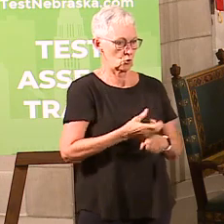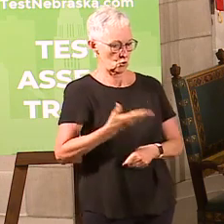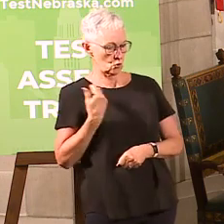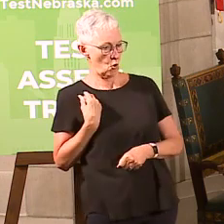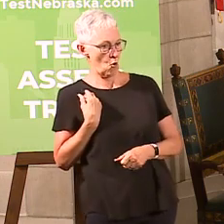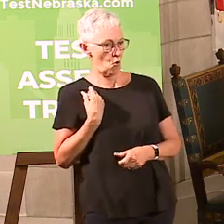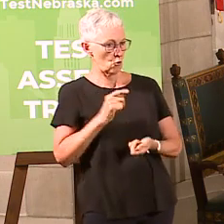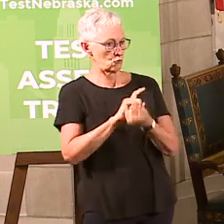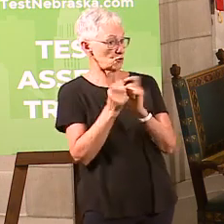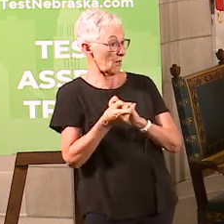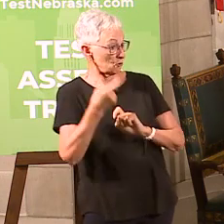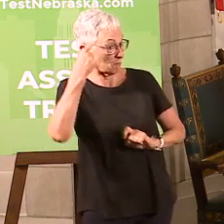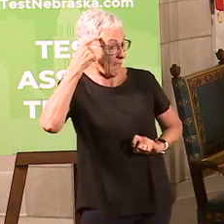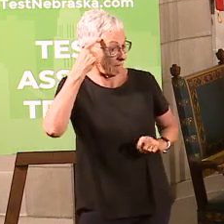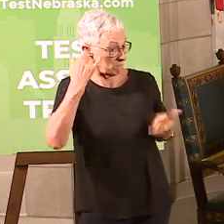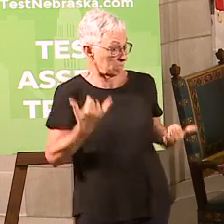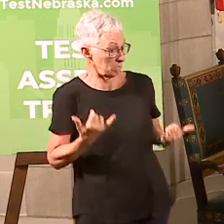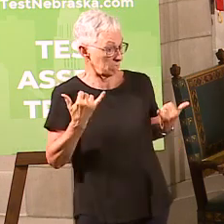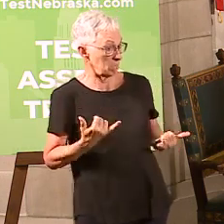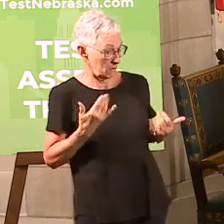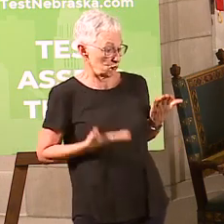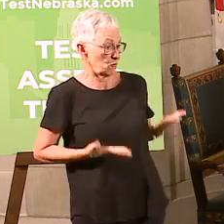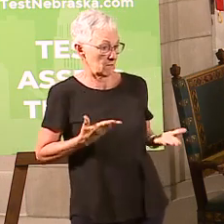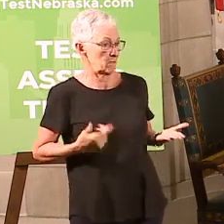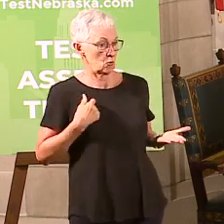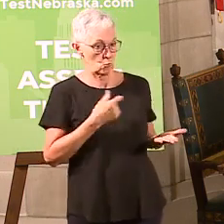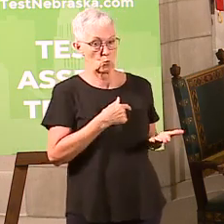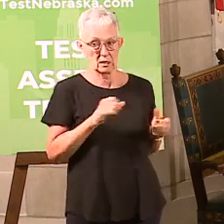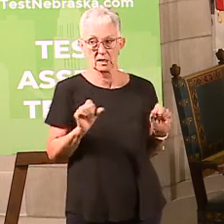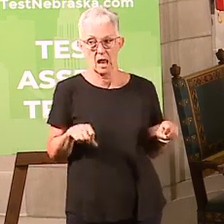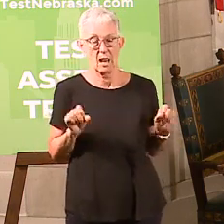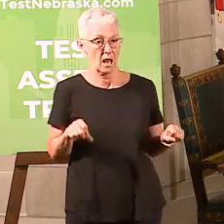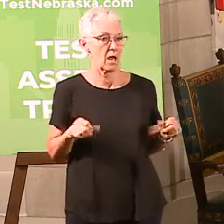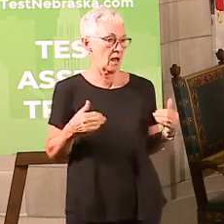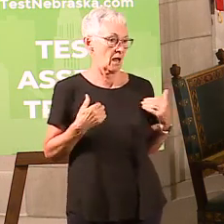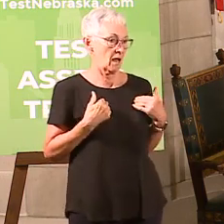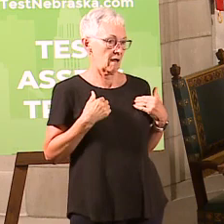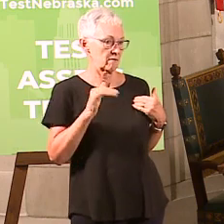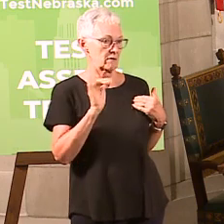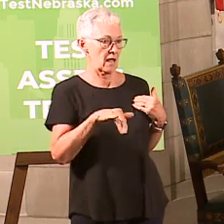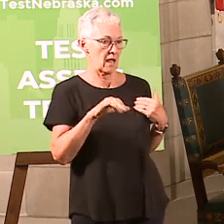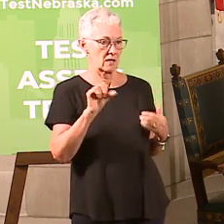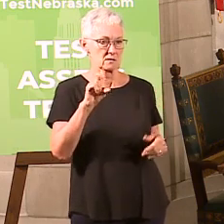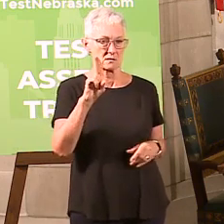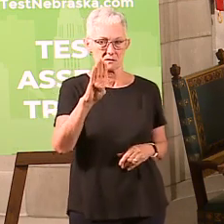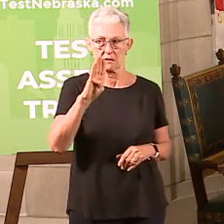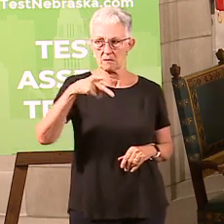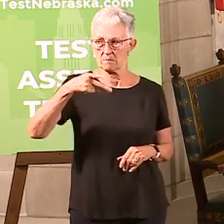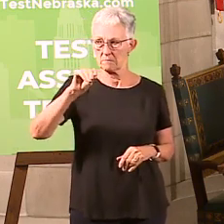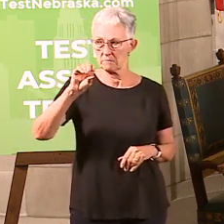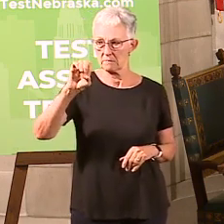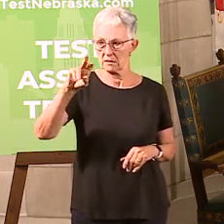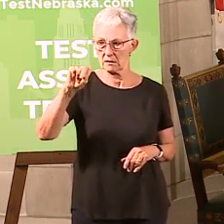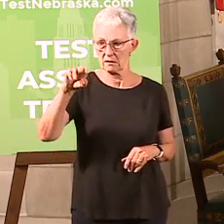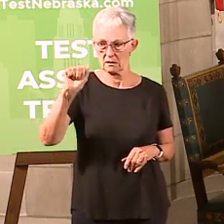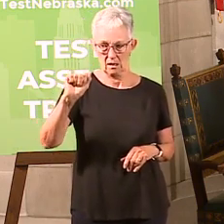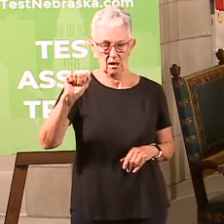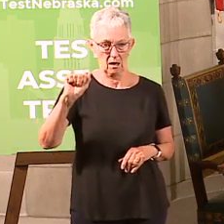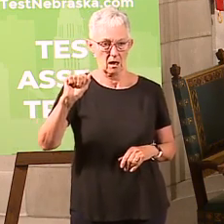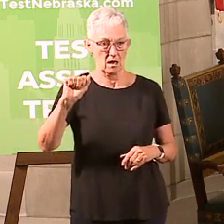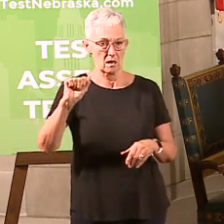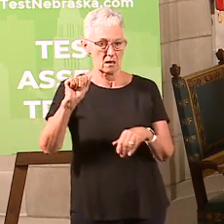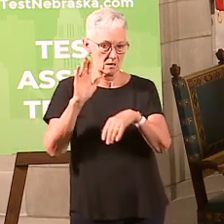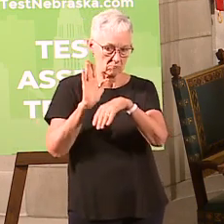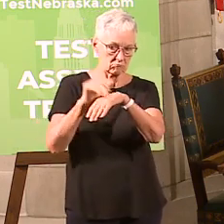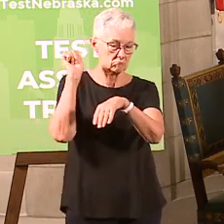events. And so perhaps there is an opportunity to be able to, for example, extend that subpoena control to other law enforcement, or that